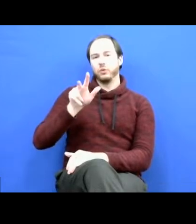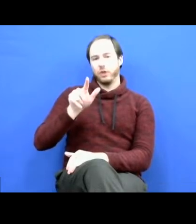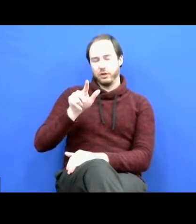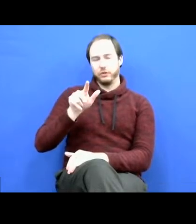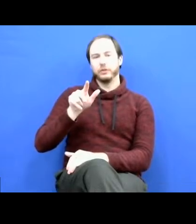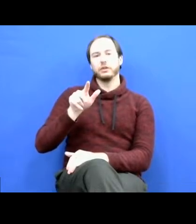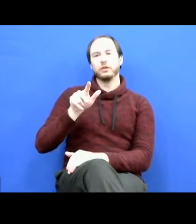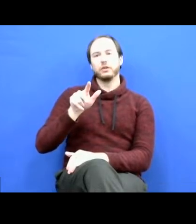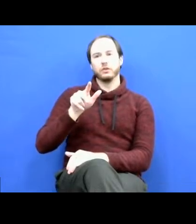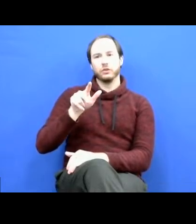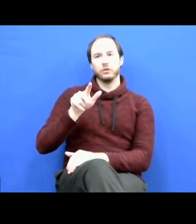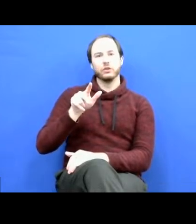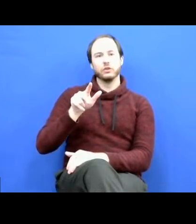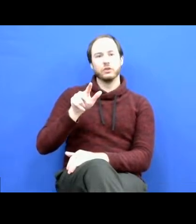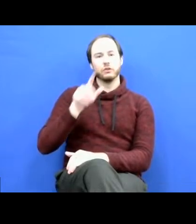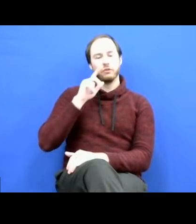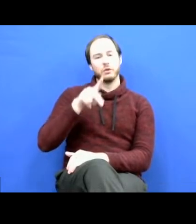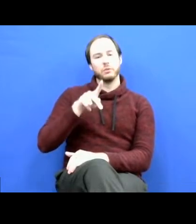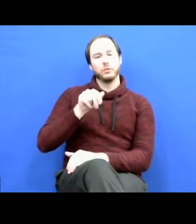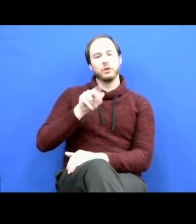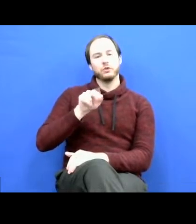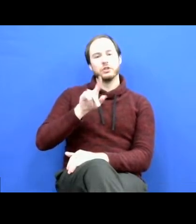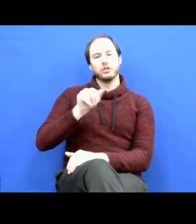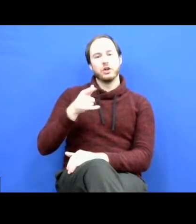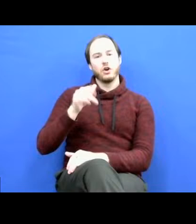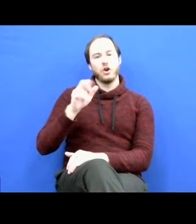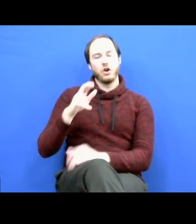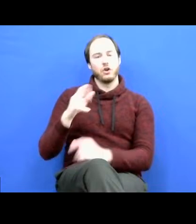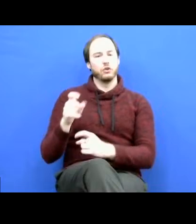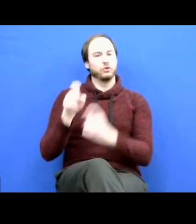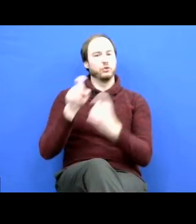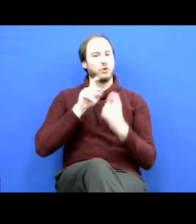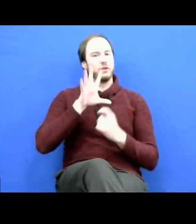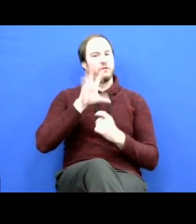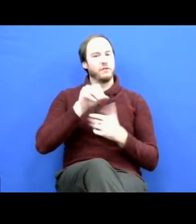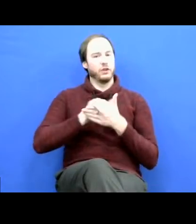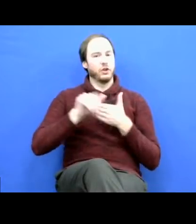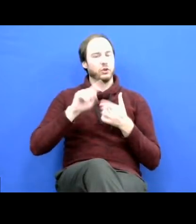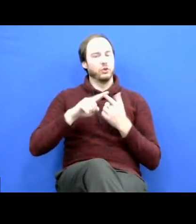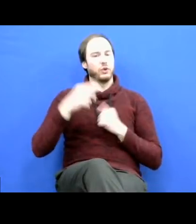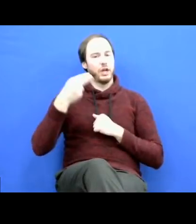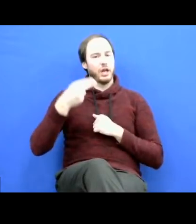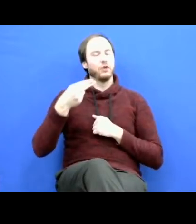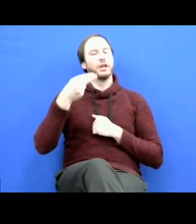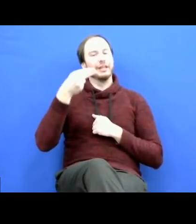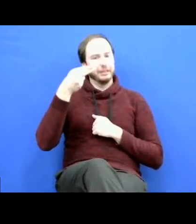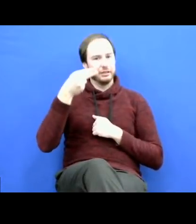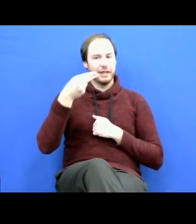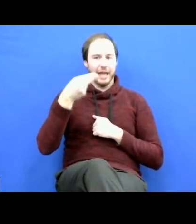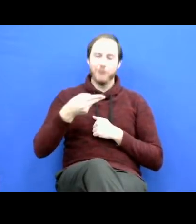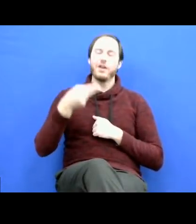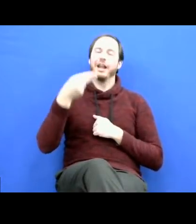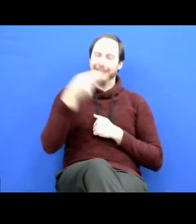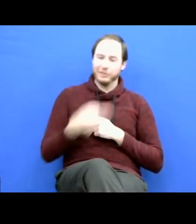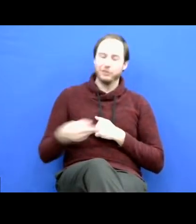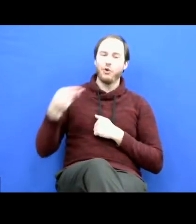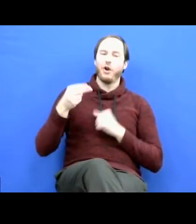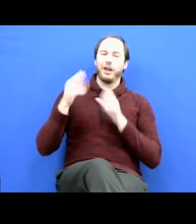26-430/2023. Whereas Patricia Gardner has donated $50 to the Henrietta Historian's Office. And whereas Patricia Gardner